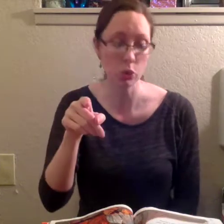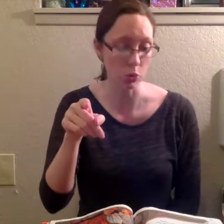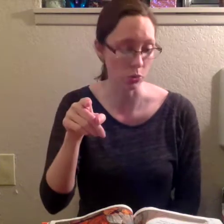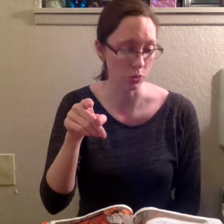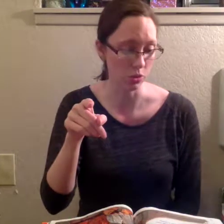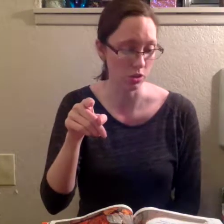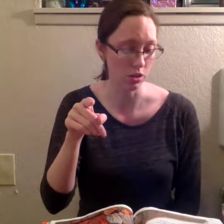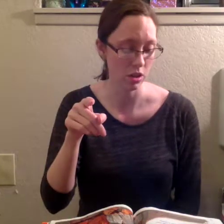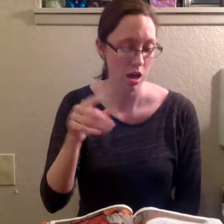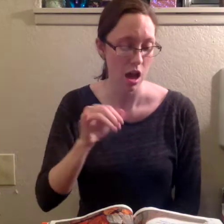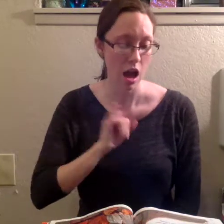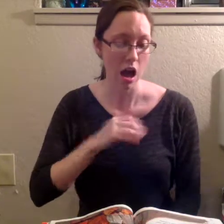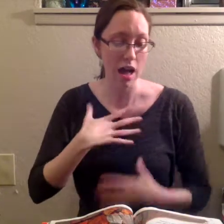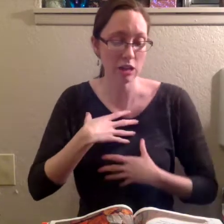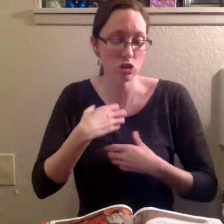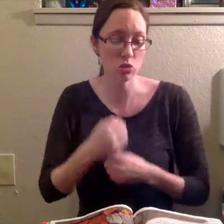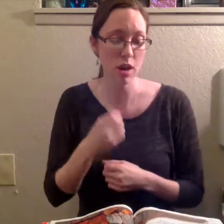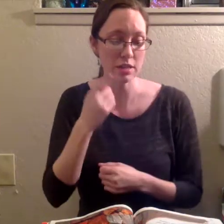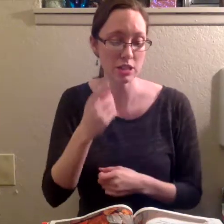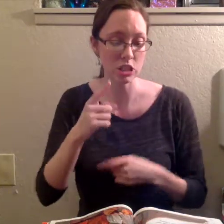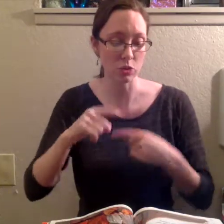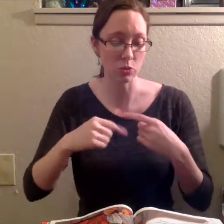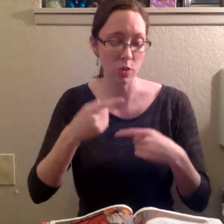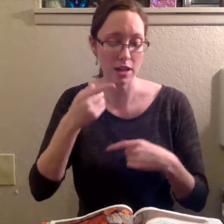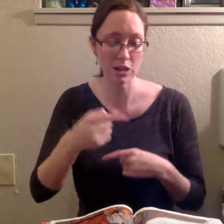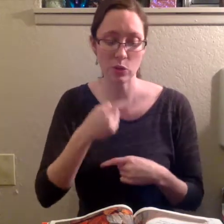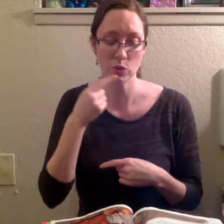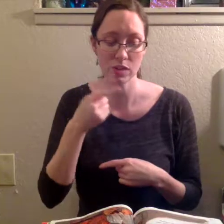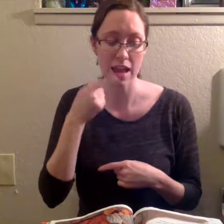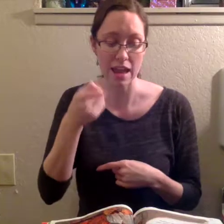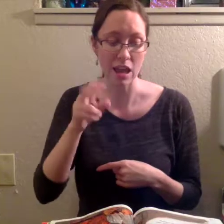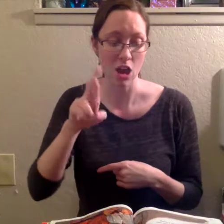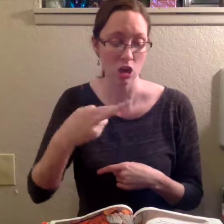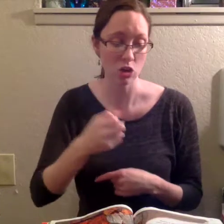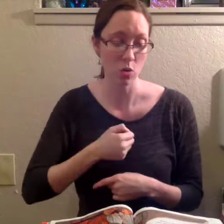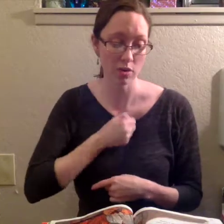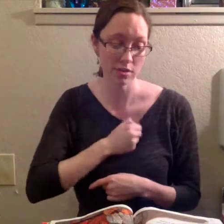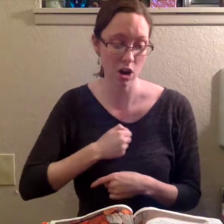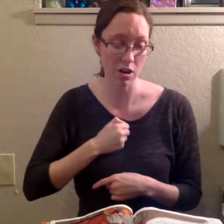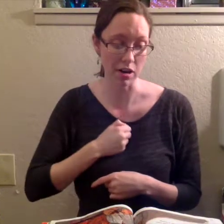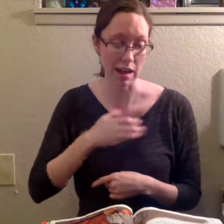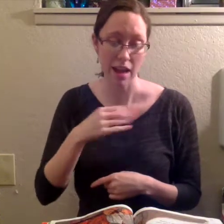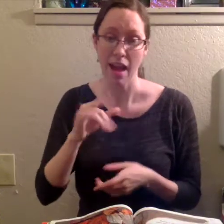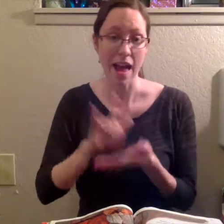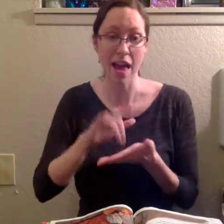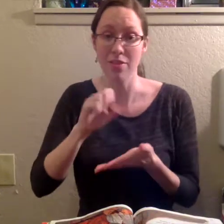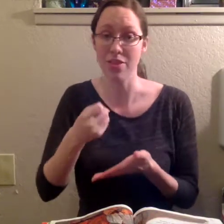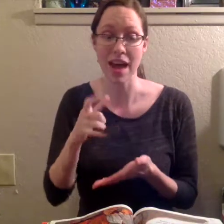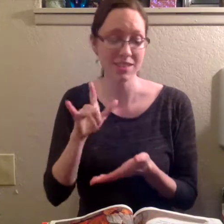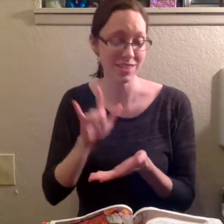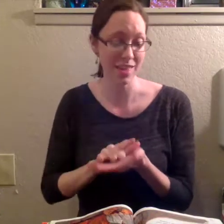you. I trust you when you say you're sorry, and that's